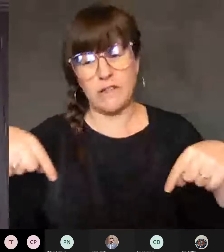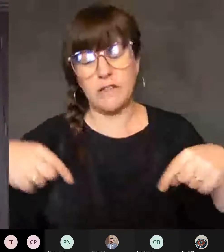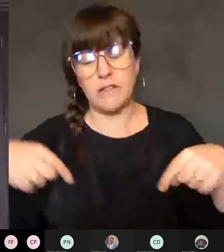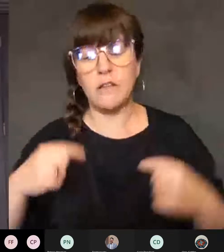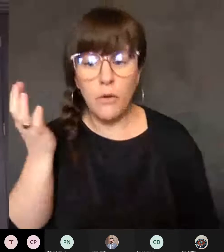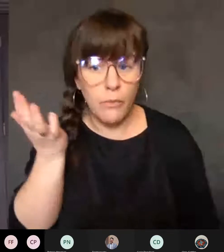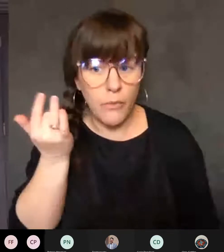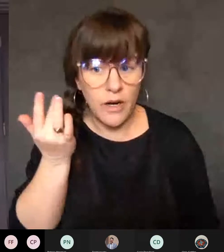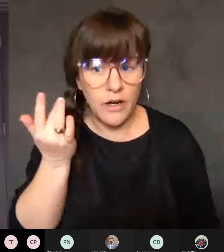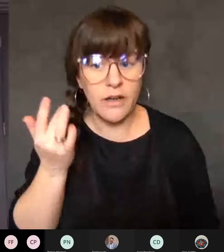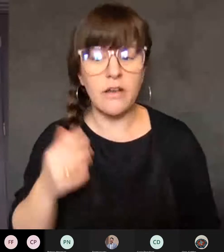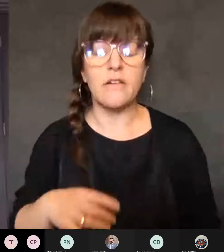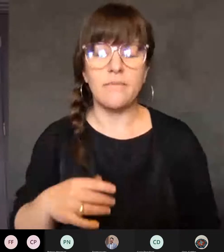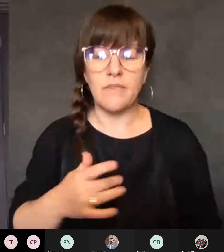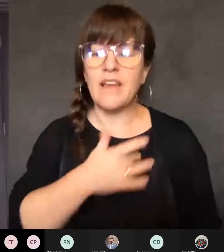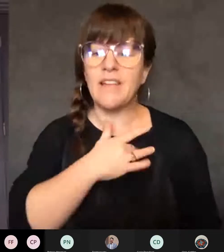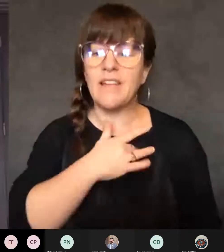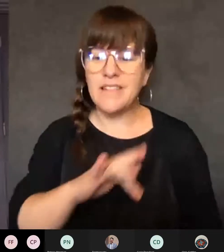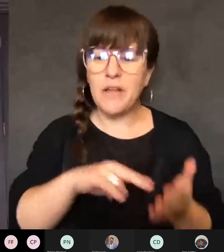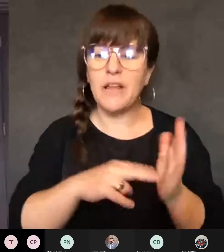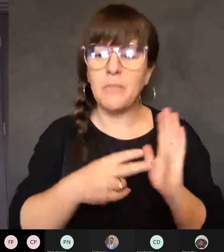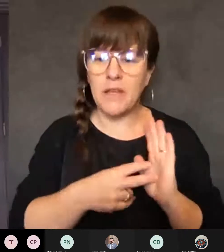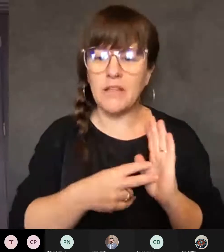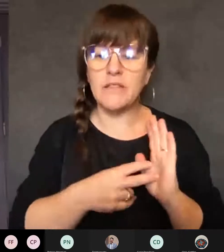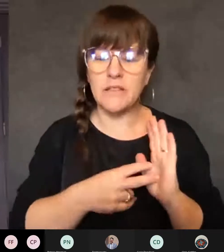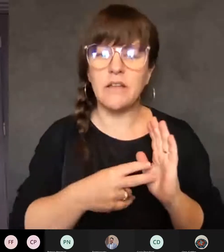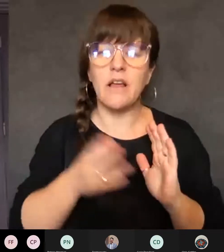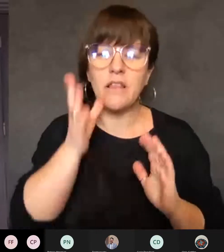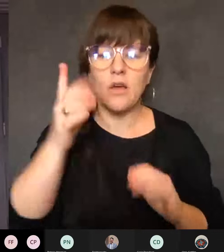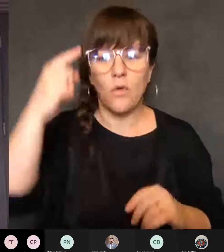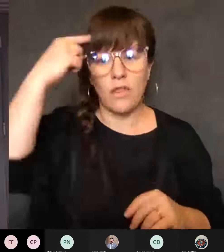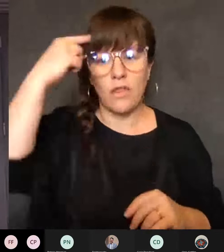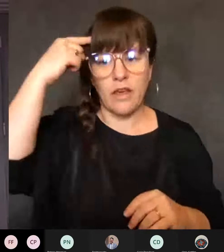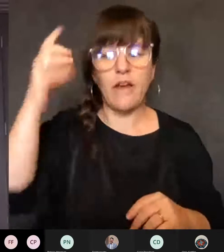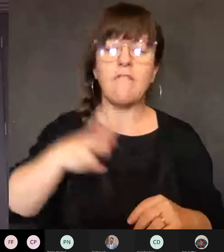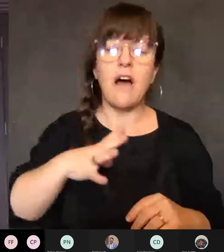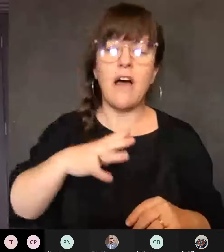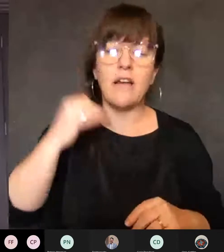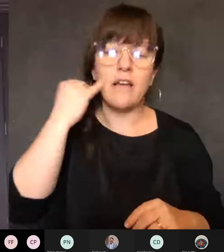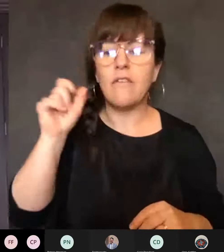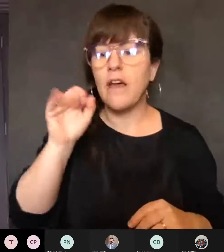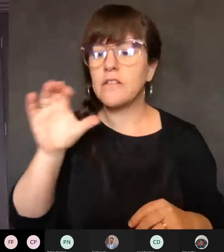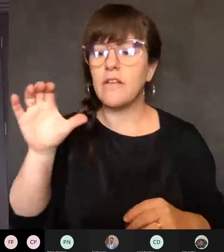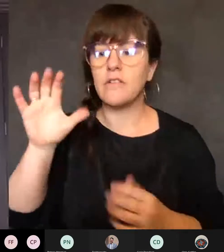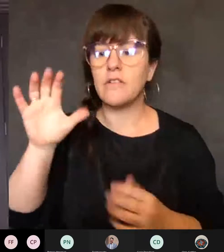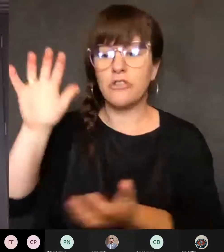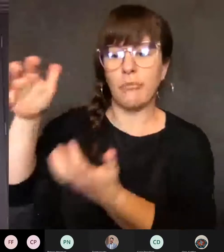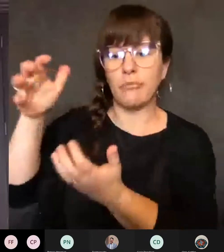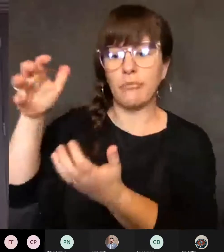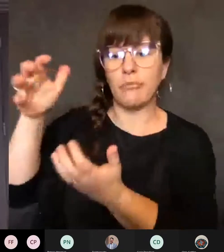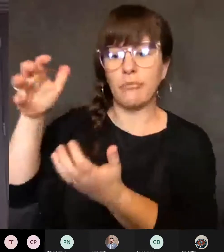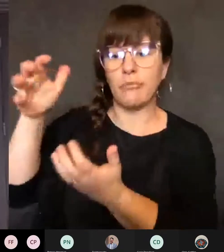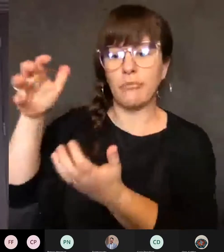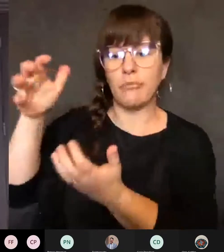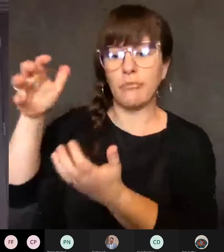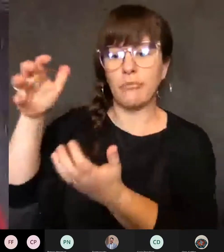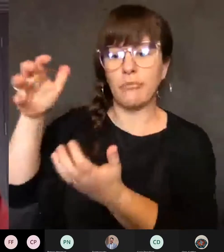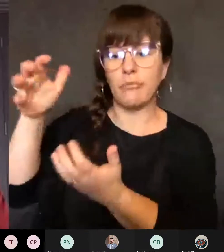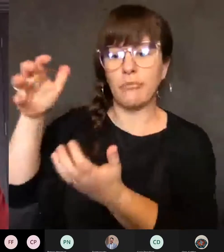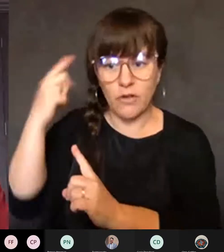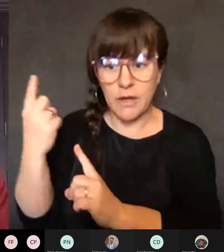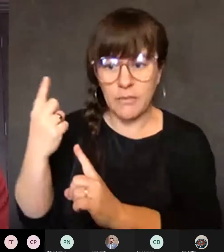means that they're going to think that if we're getting money for something, then they don't have to give us money for